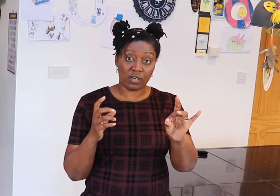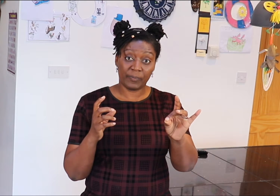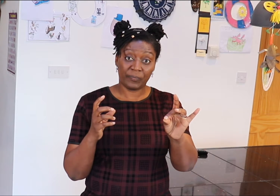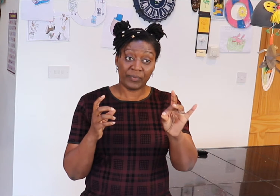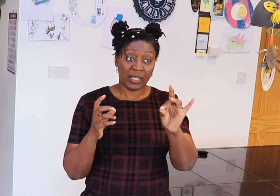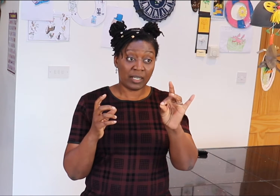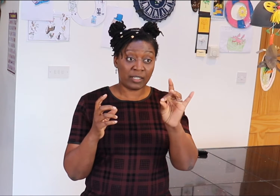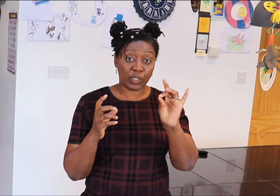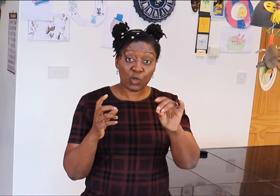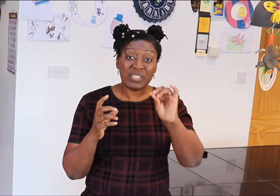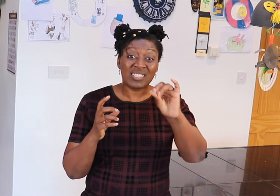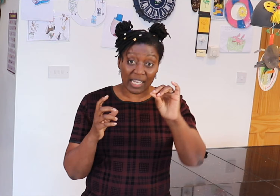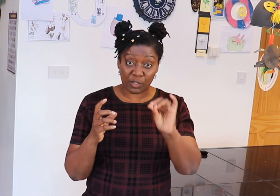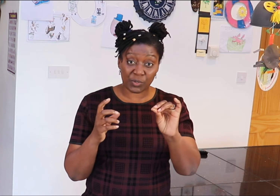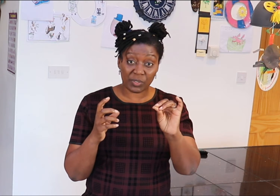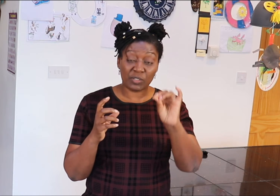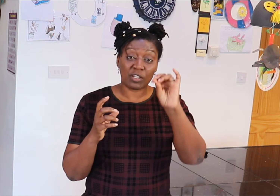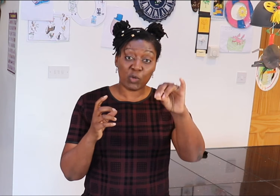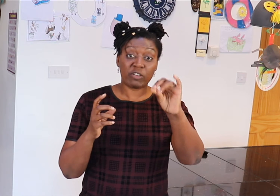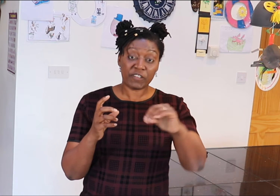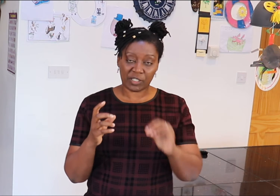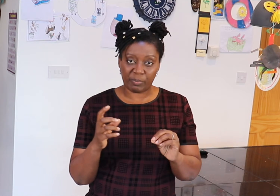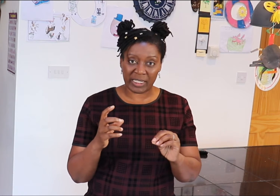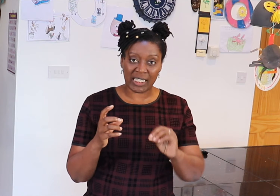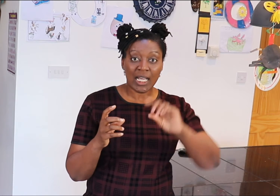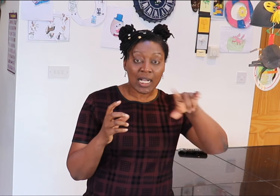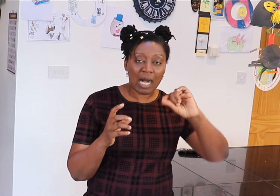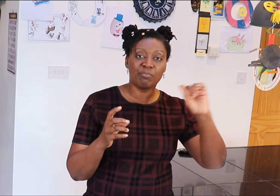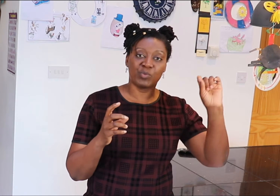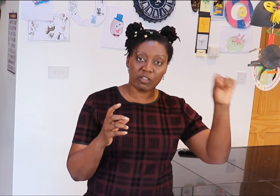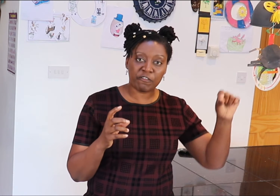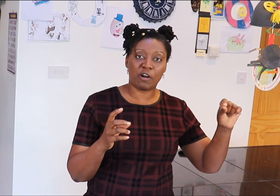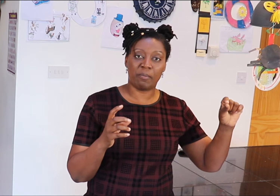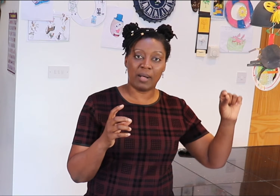for the human cells into the human physical body comes from